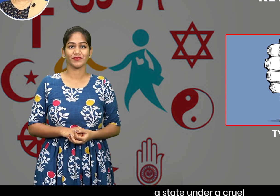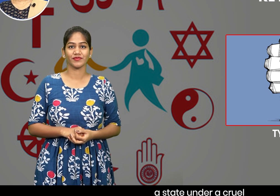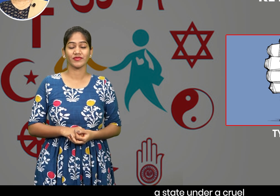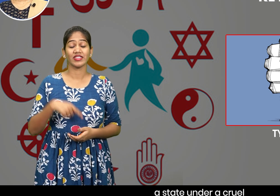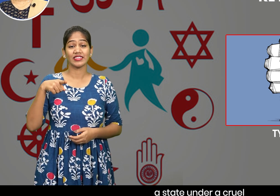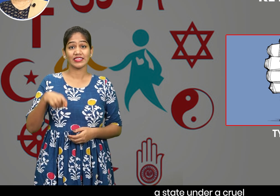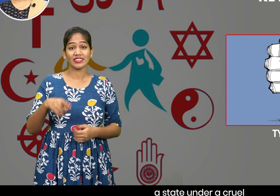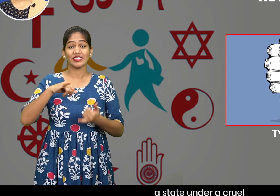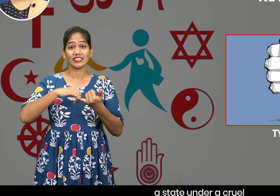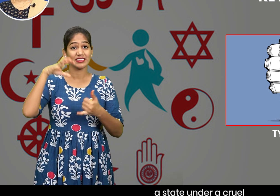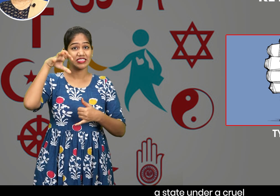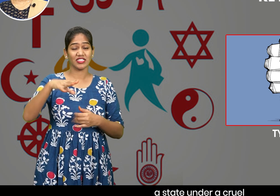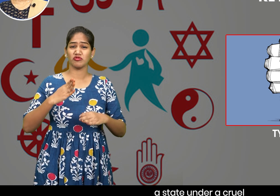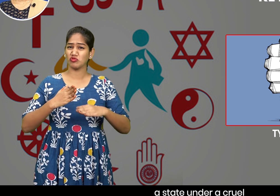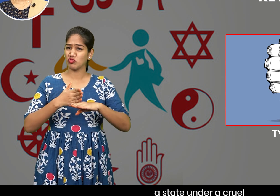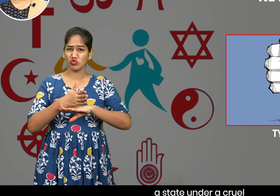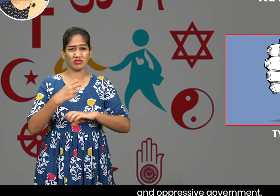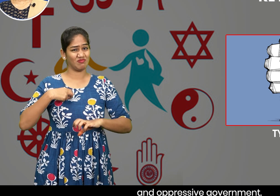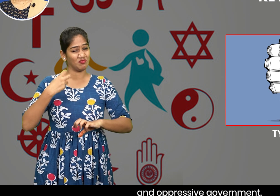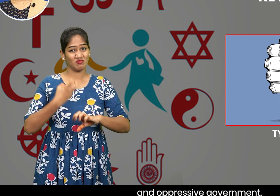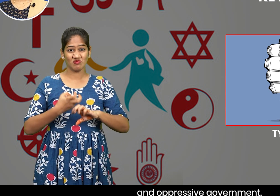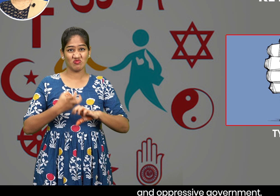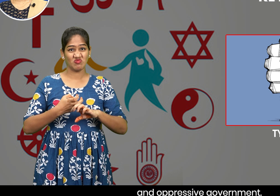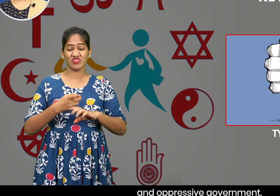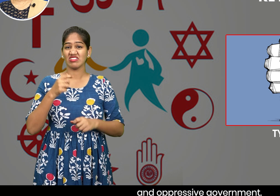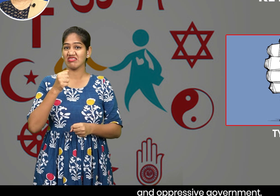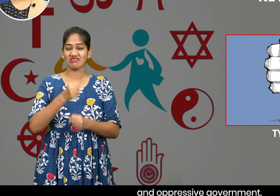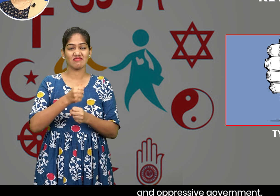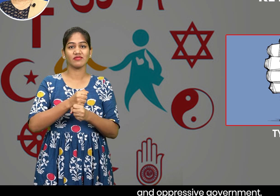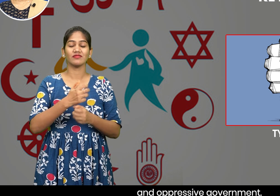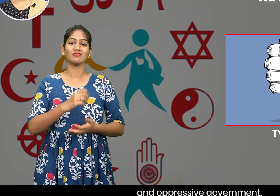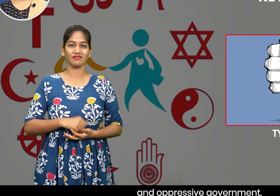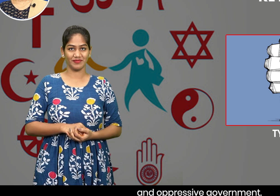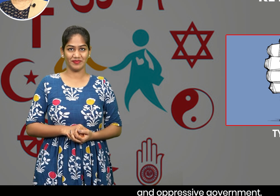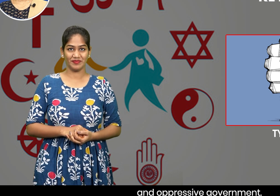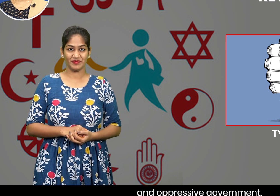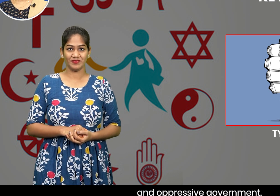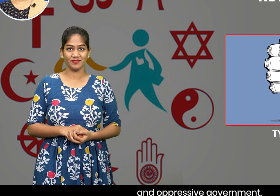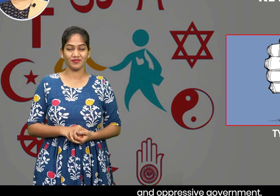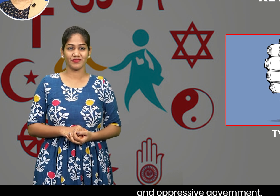a state under a cruel and oppressive government.